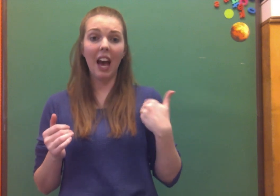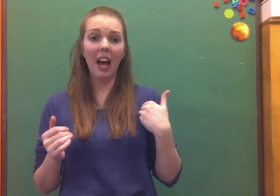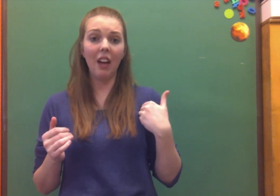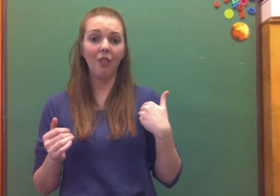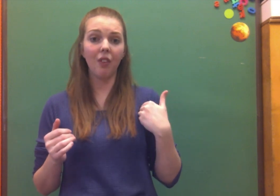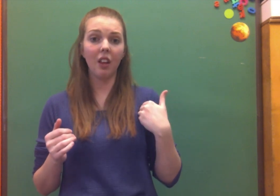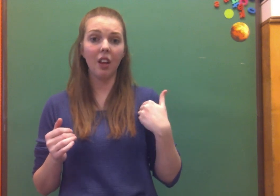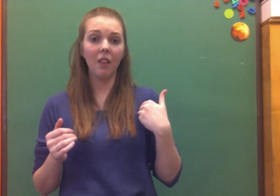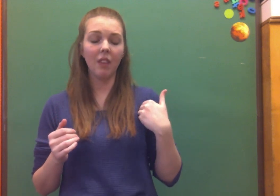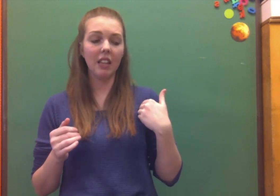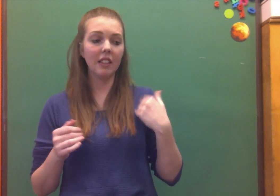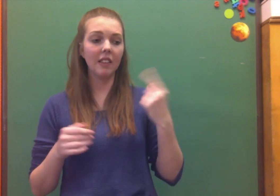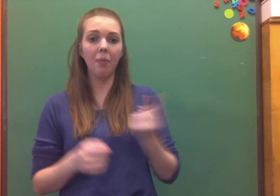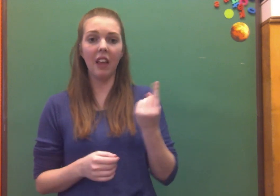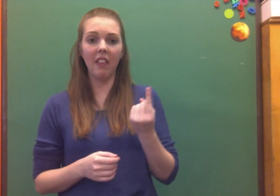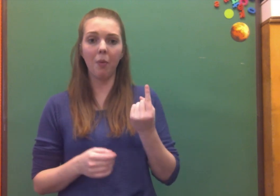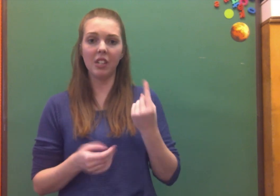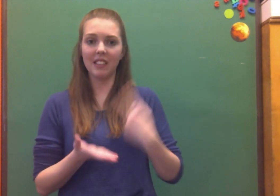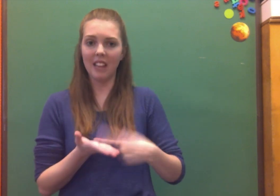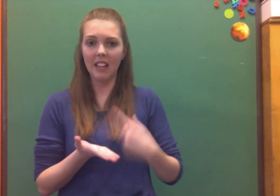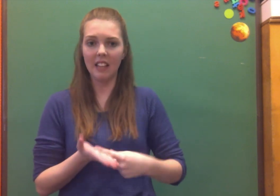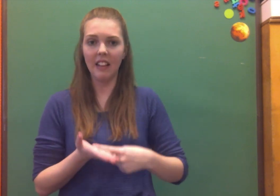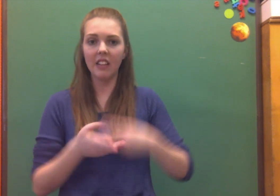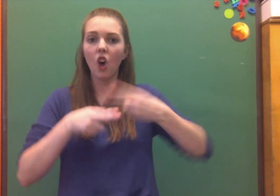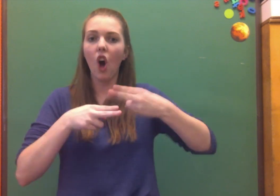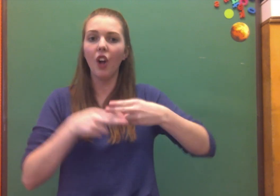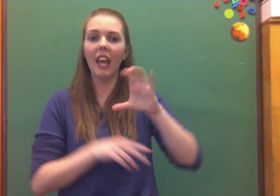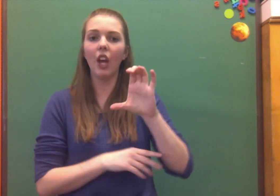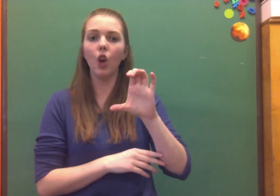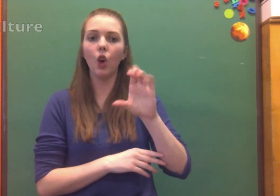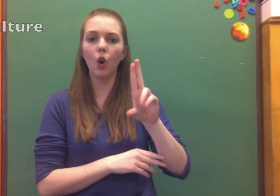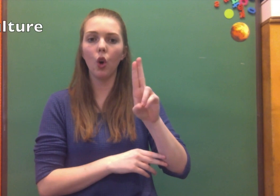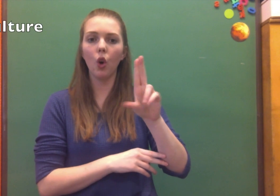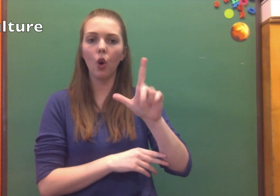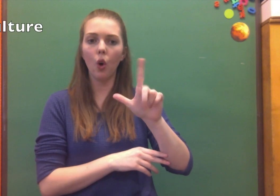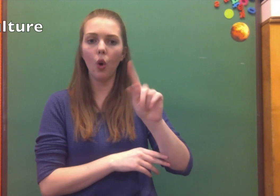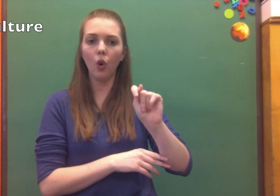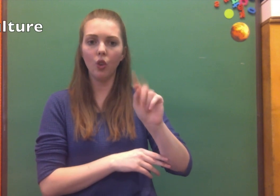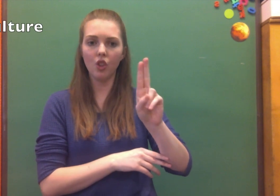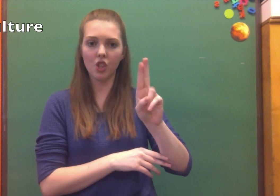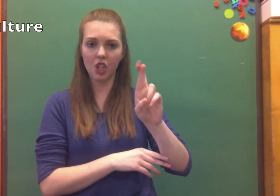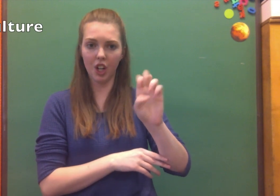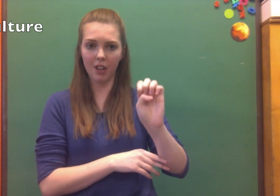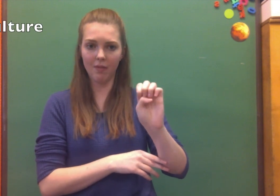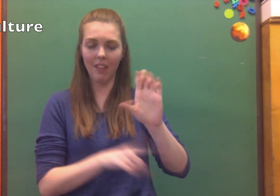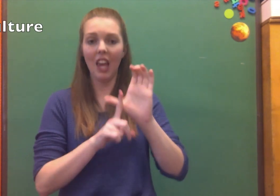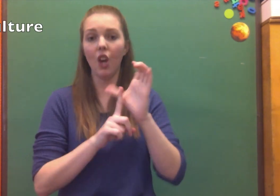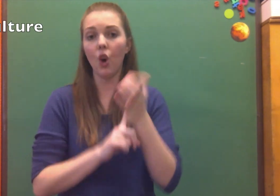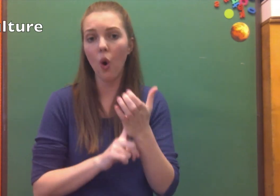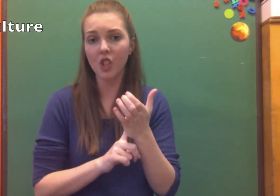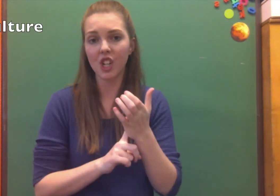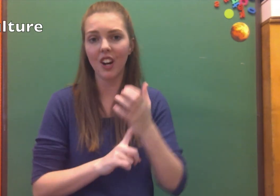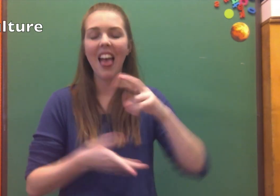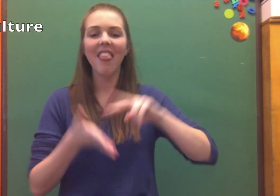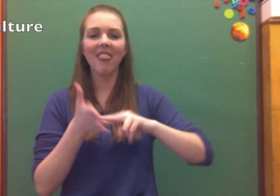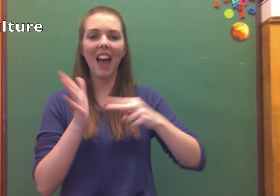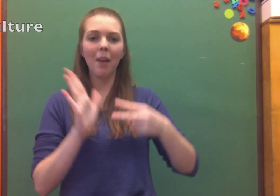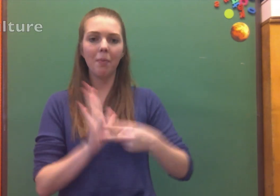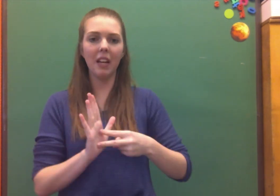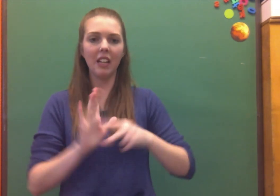have something that we're discussing that's called a culture. A culture. That means